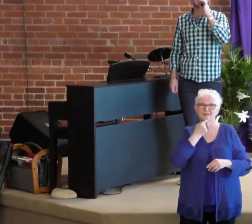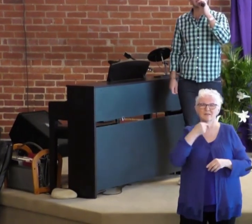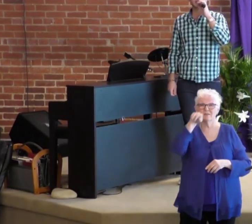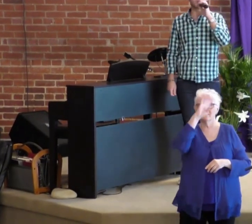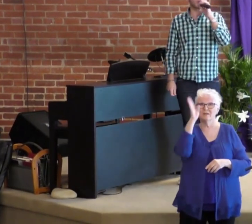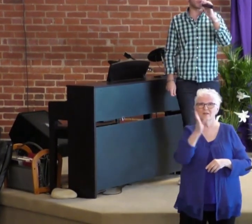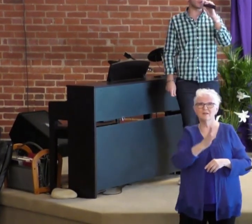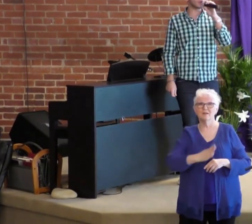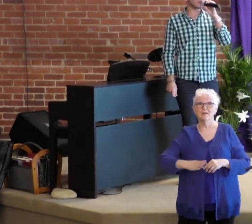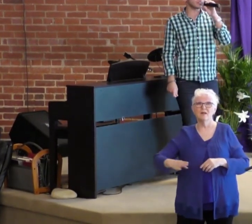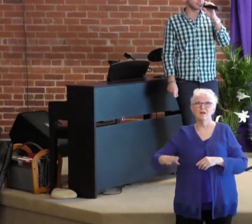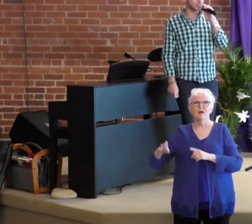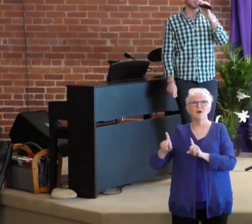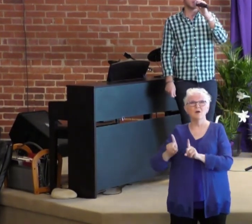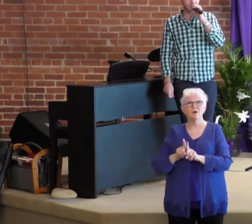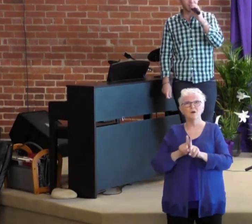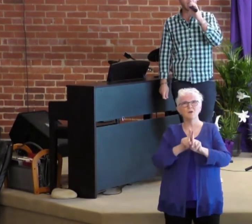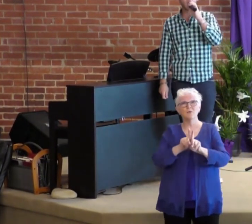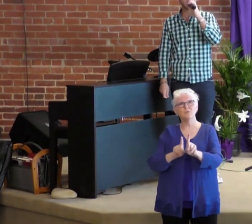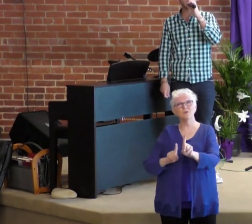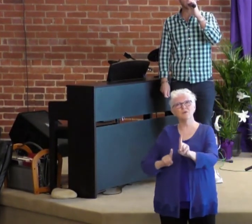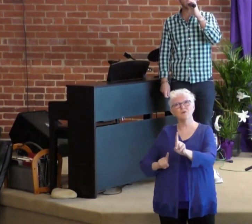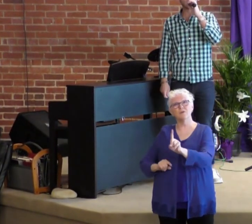through this world